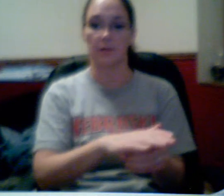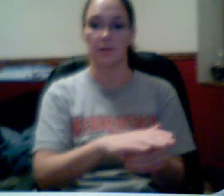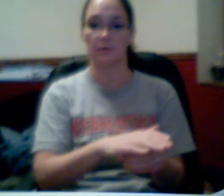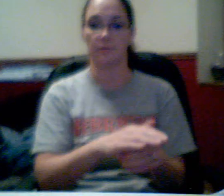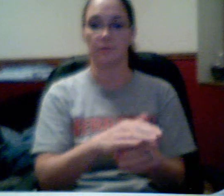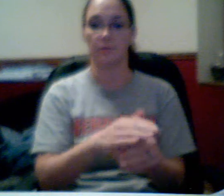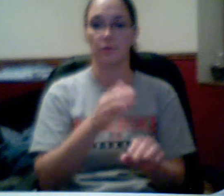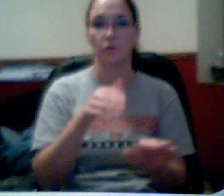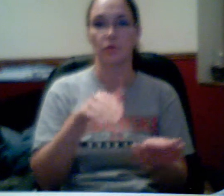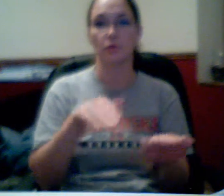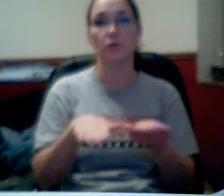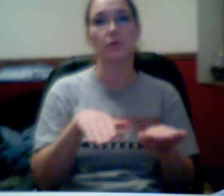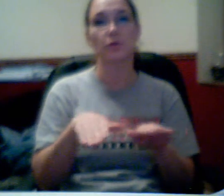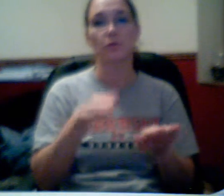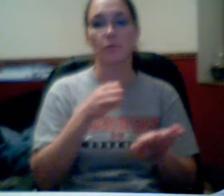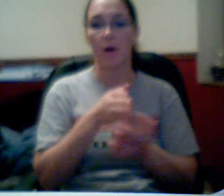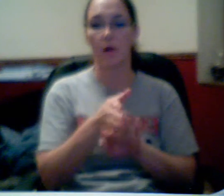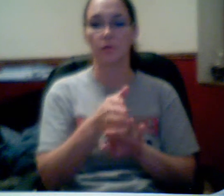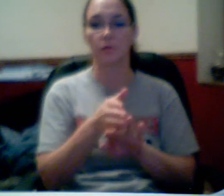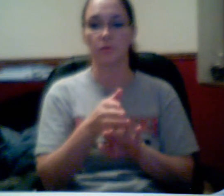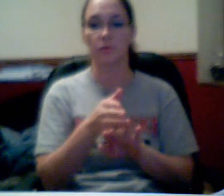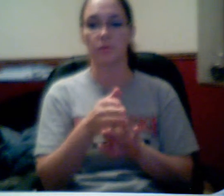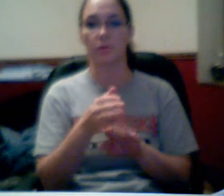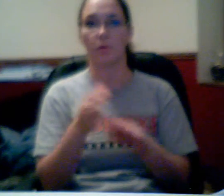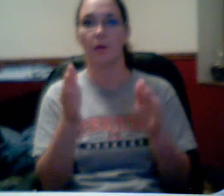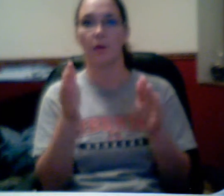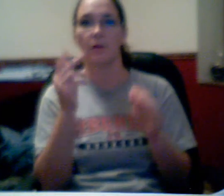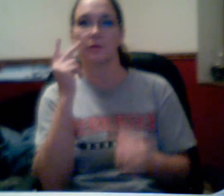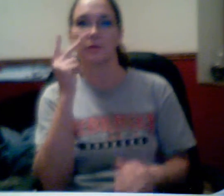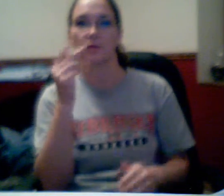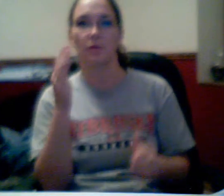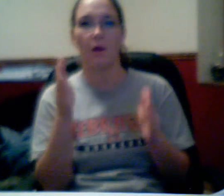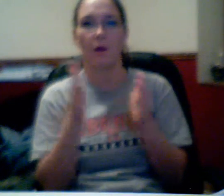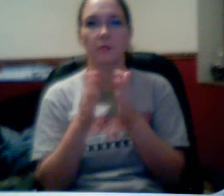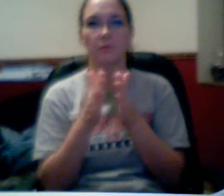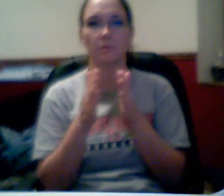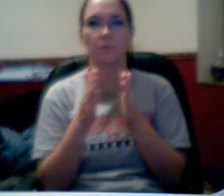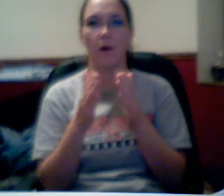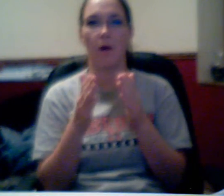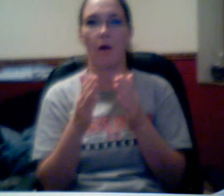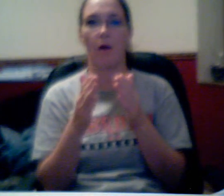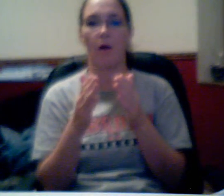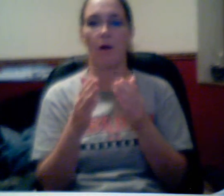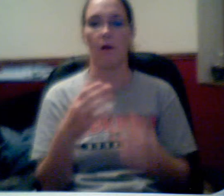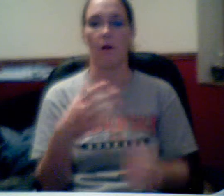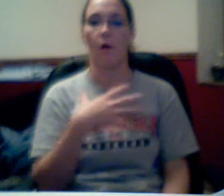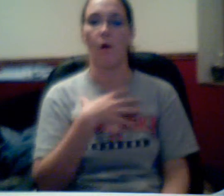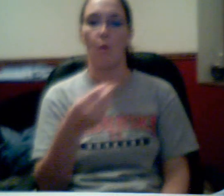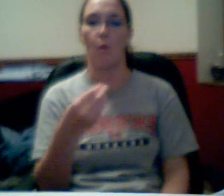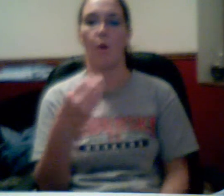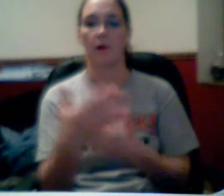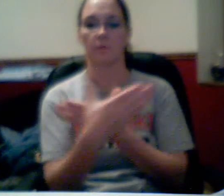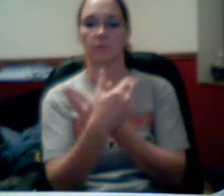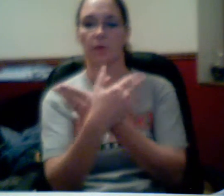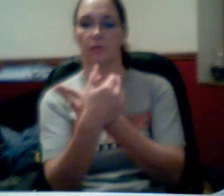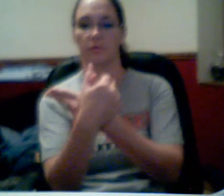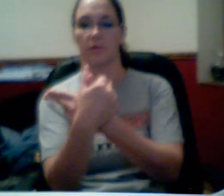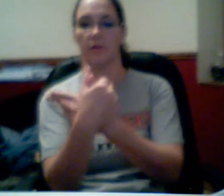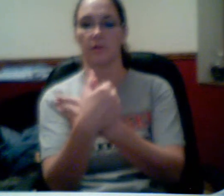On the stubble of cut grass, the striped gophers were scampering. All at once they ran for their lives and dived into their